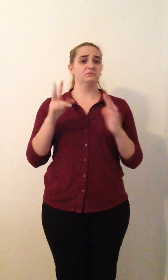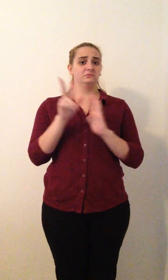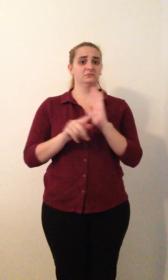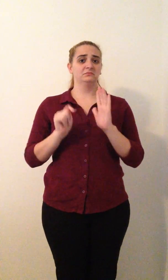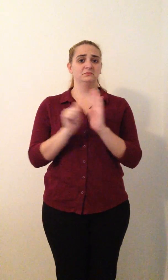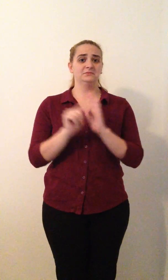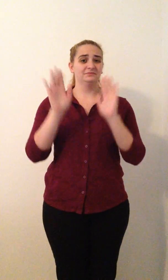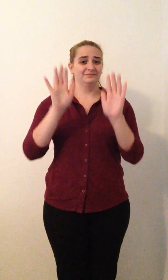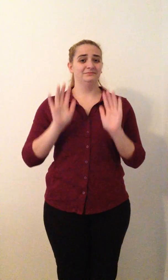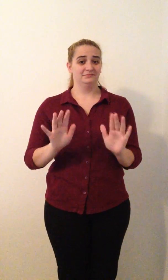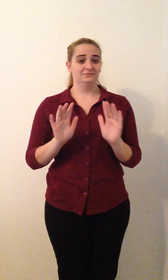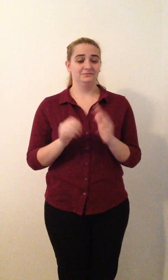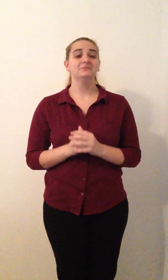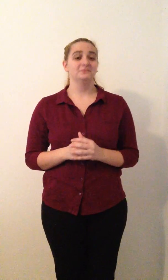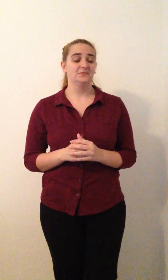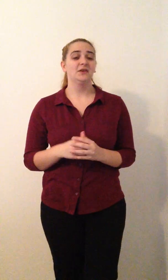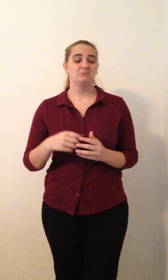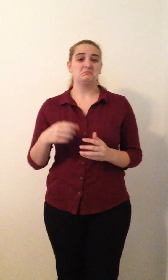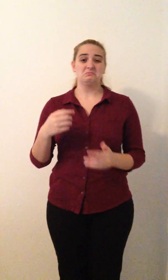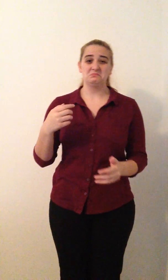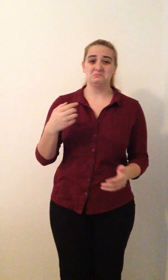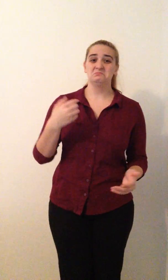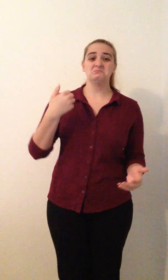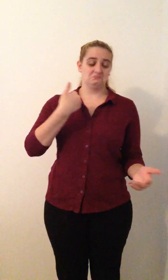one because it's going to be so helpful to you with relationships.